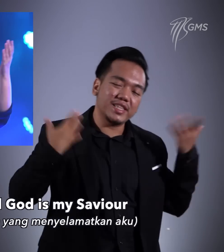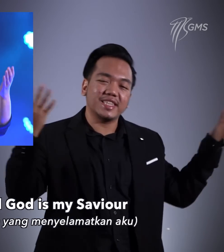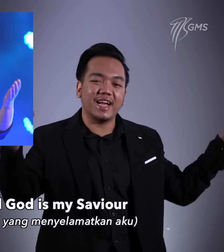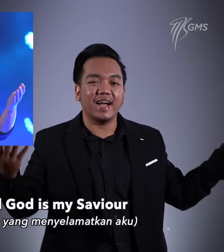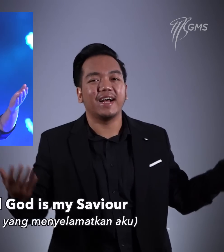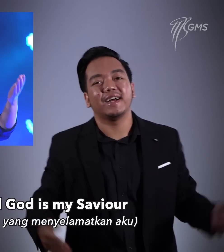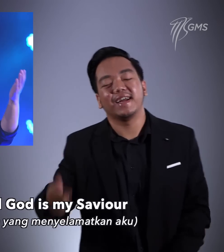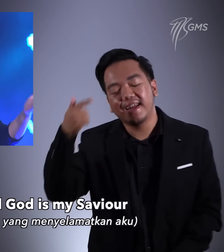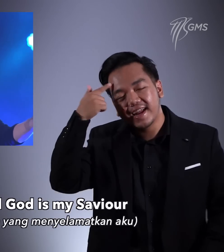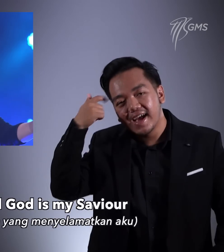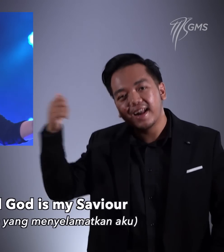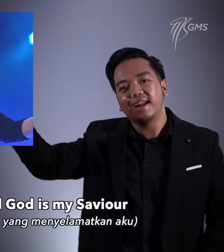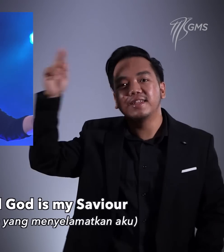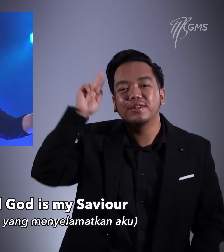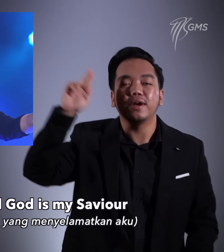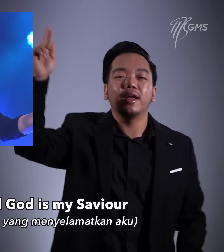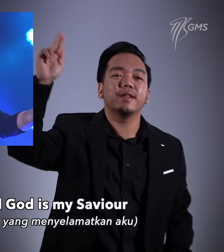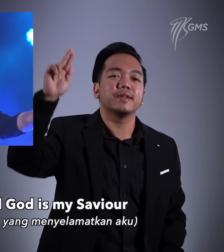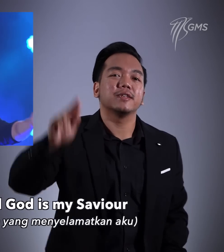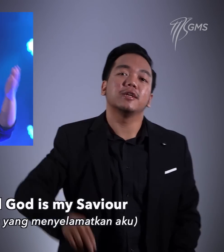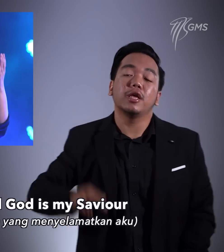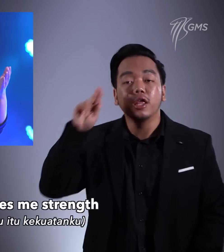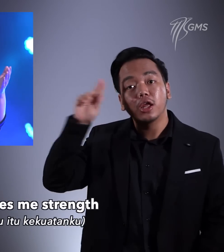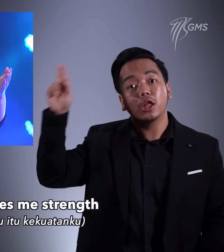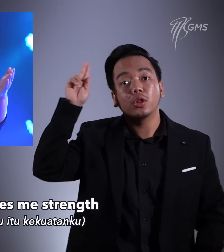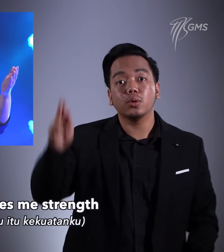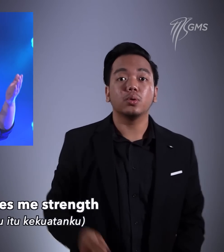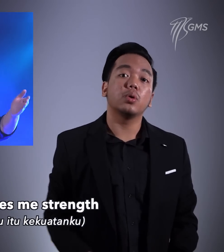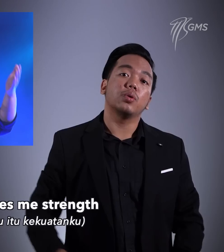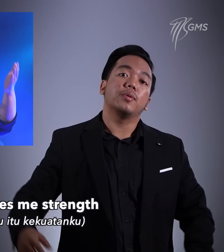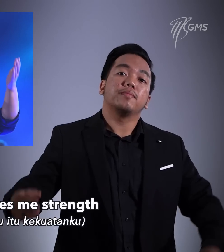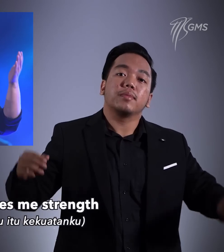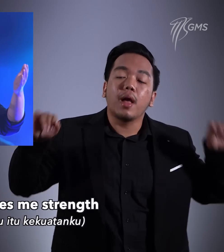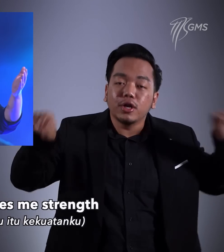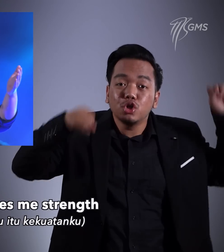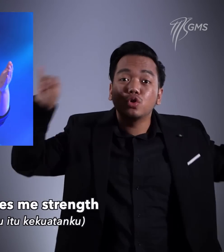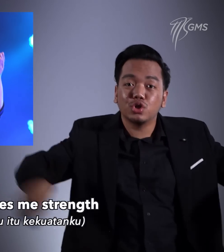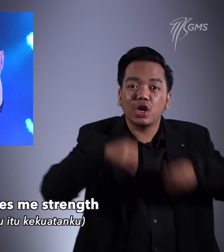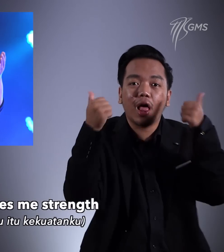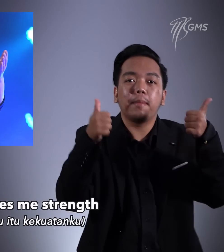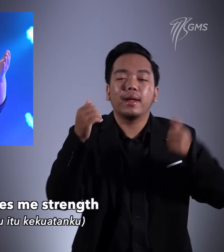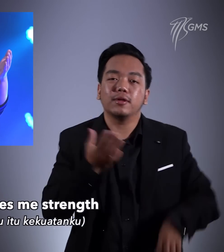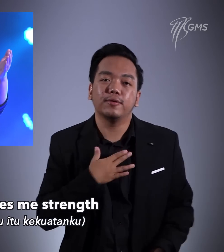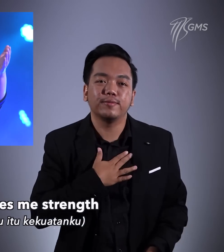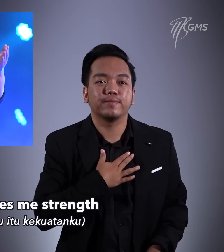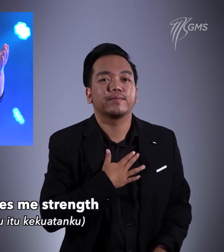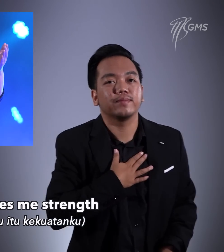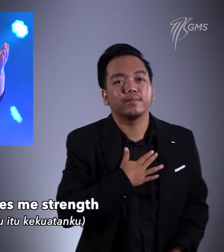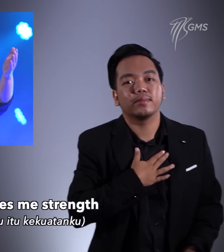glad because the Lord God is my Savior.